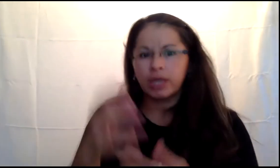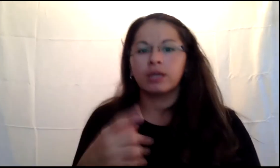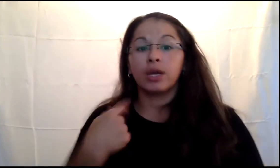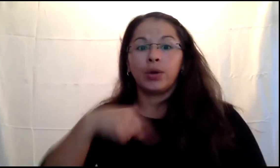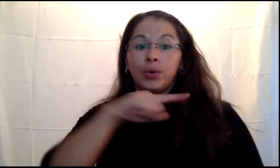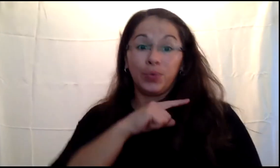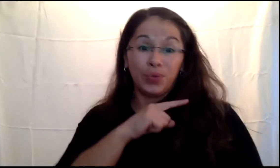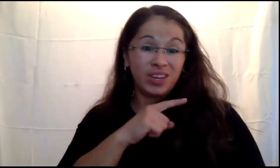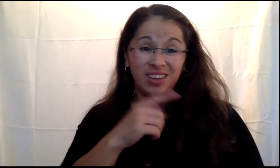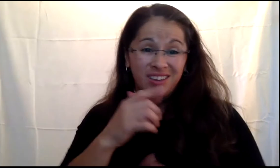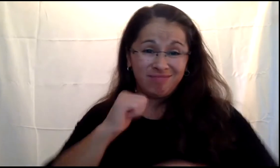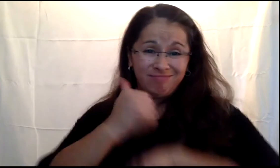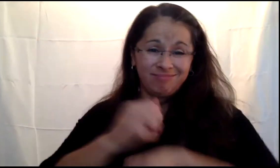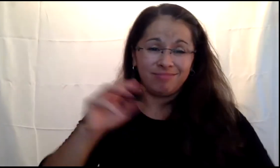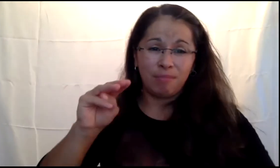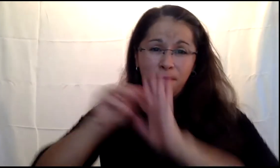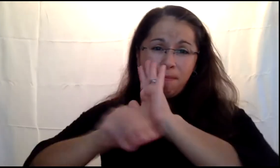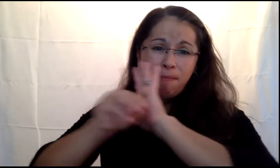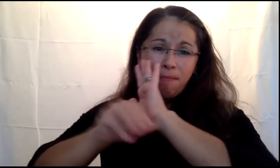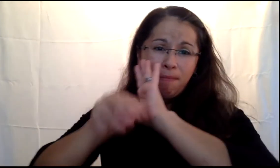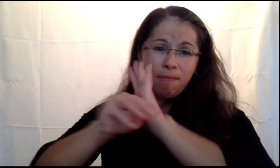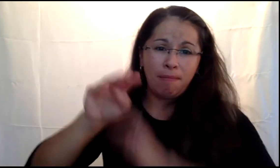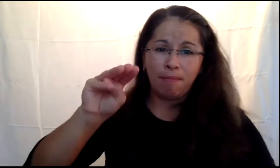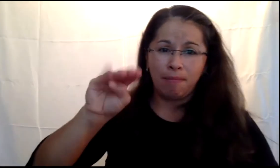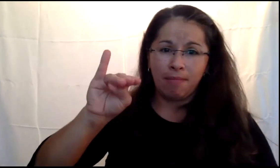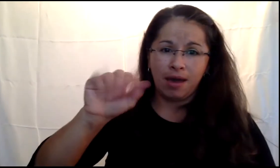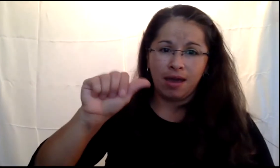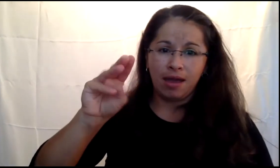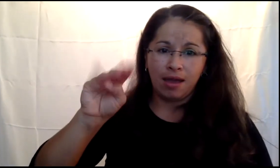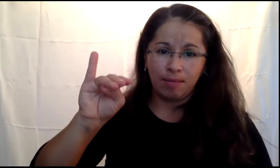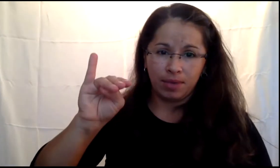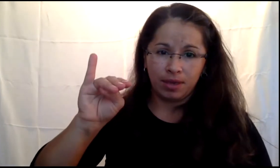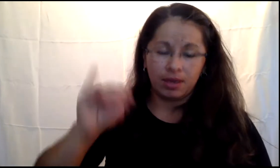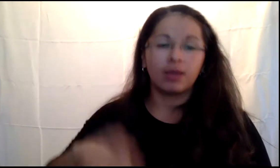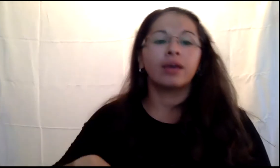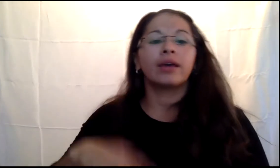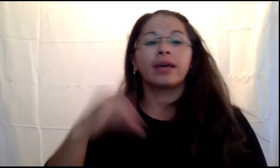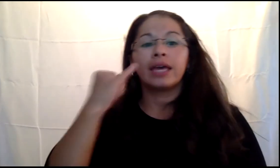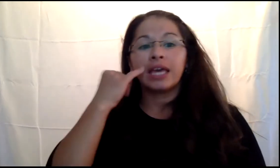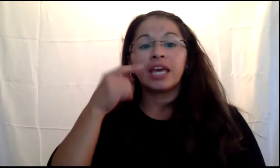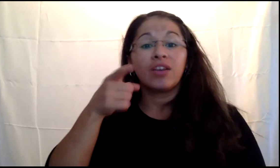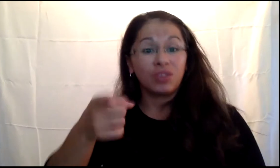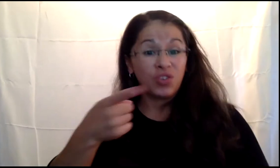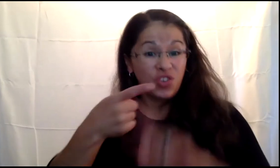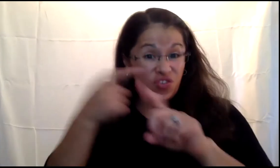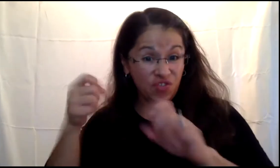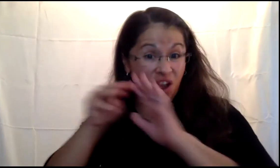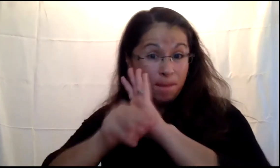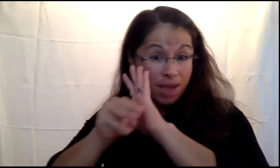campus has a ventanita. So if you're from Miami and you've been to Miami, you know that the ventanita